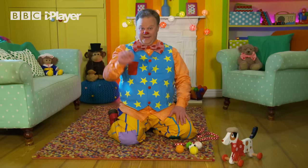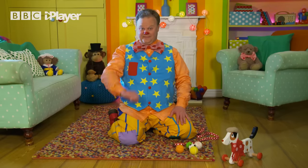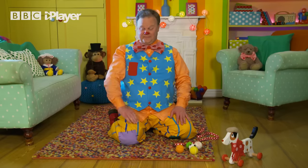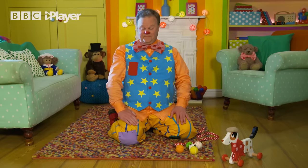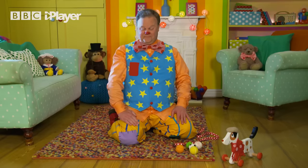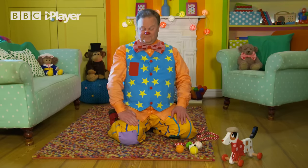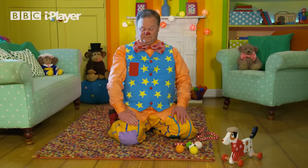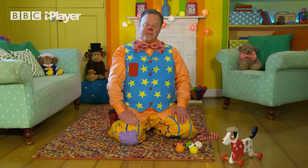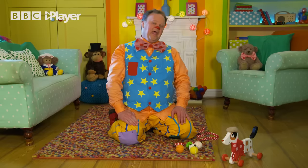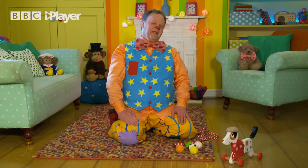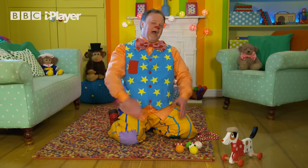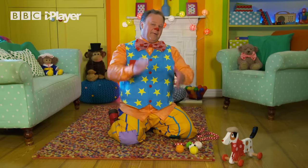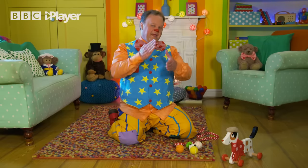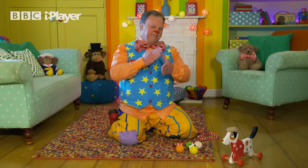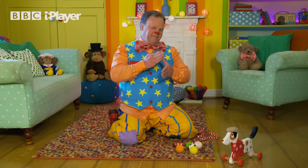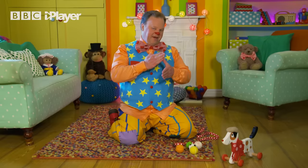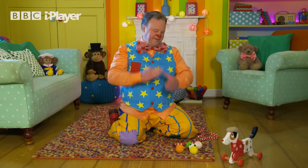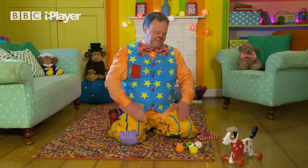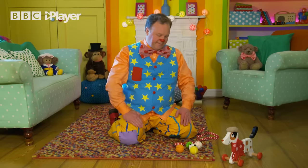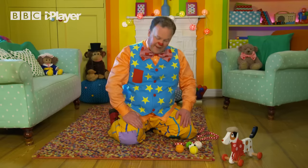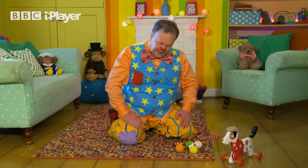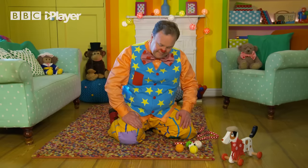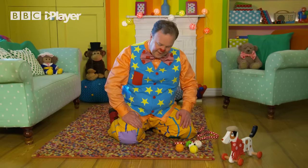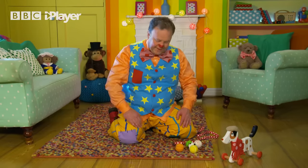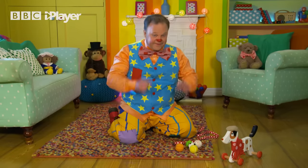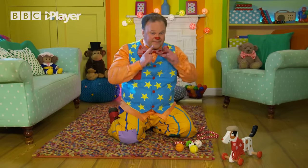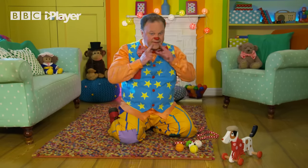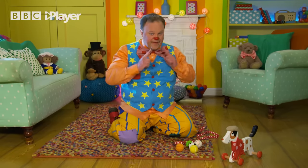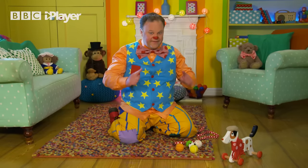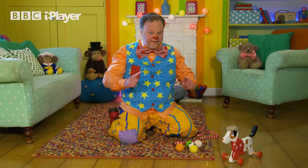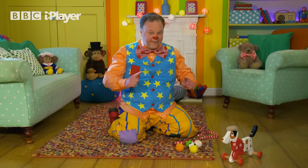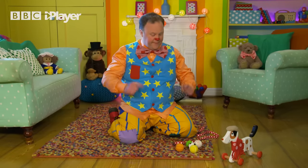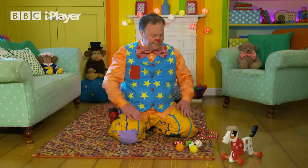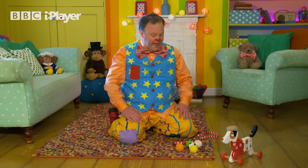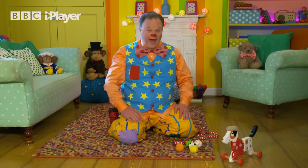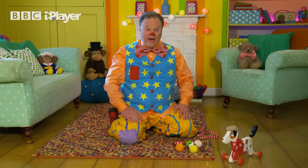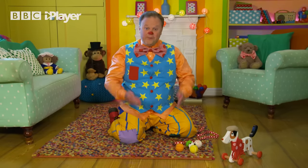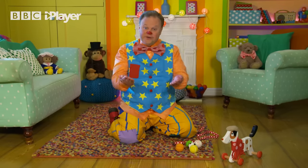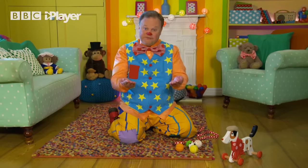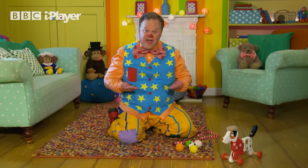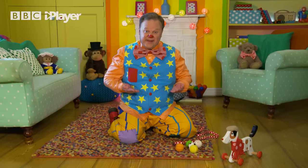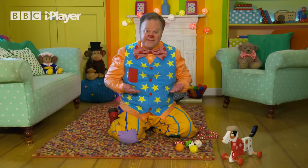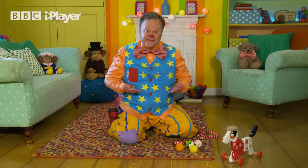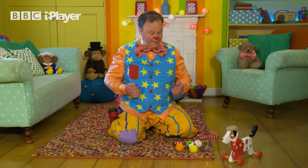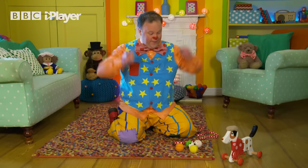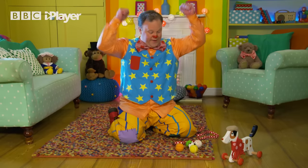Yes. Now, first, I'm going to teach you how to fetch.